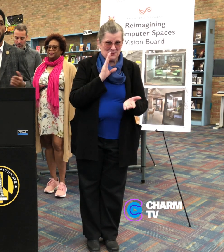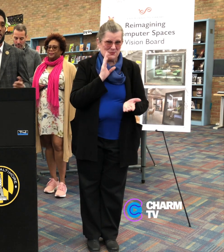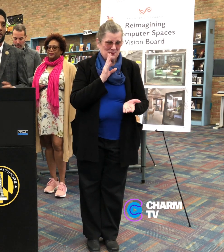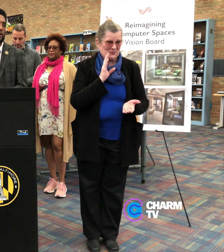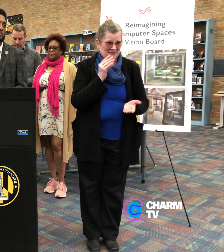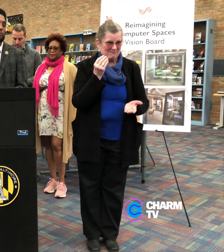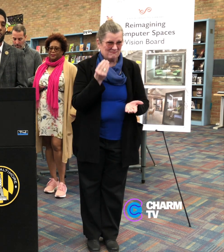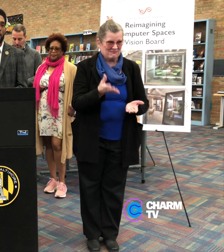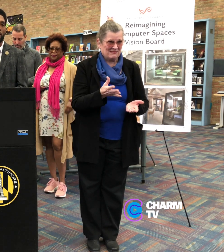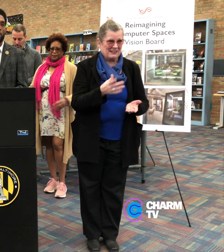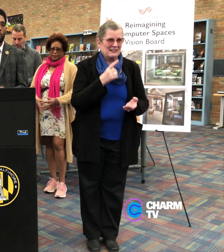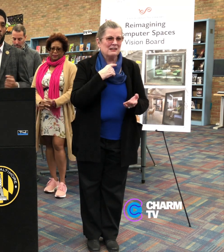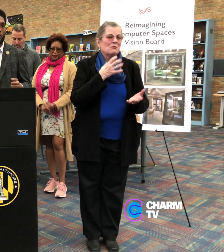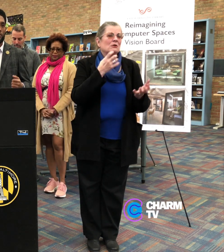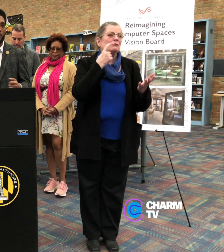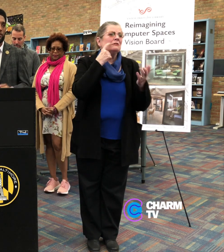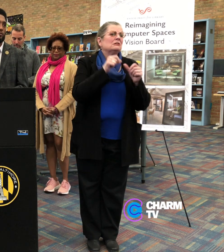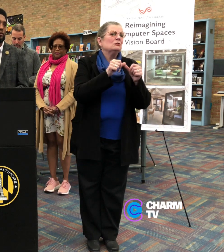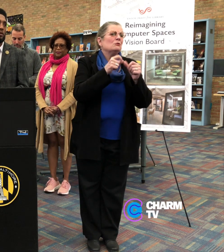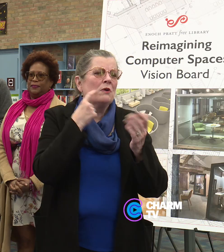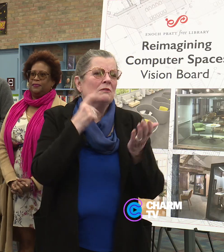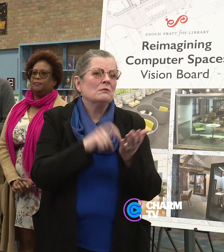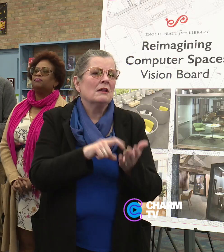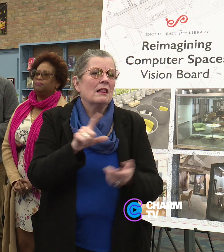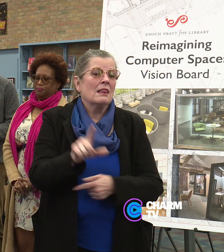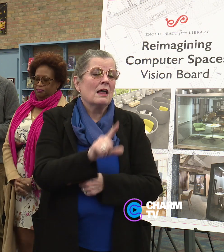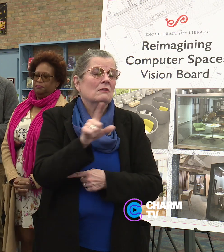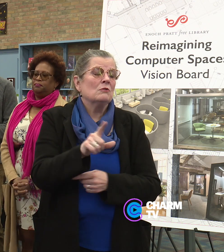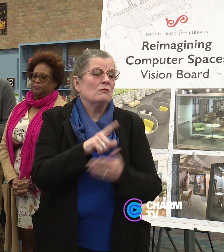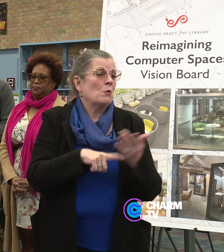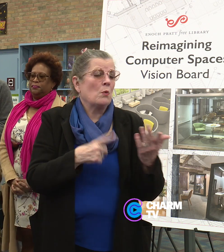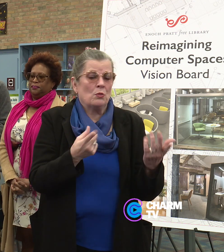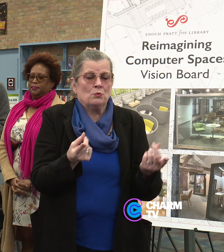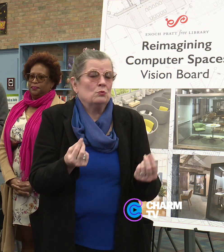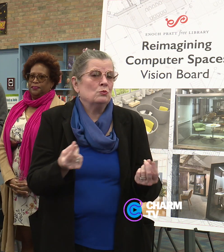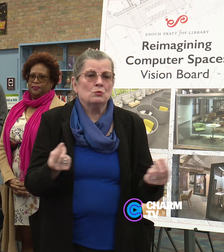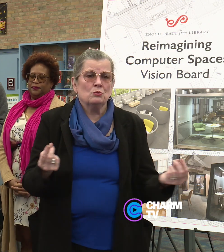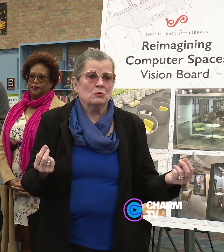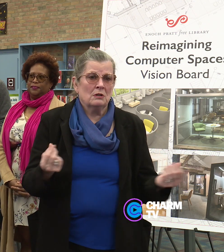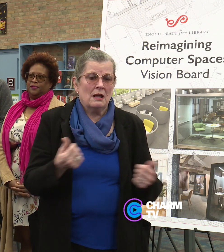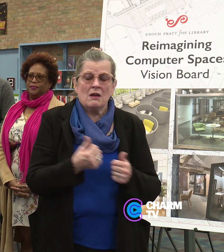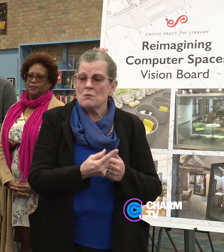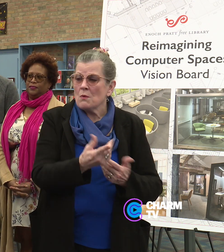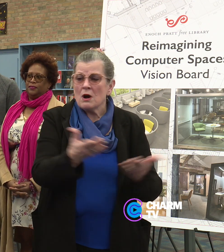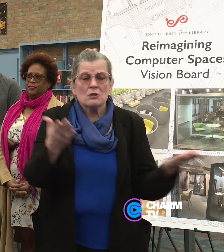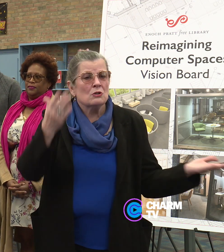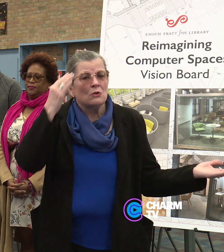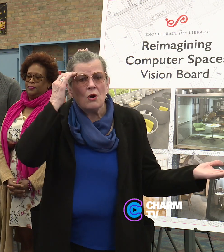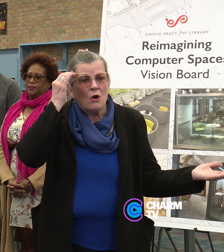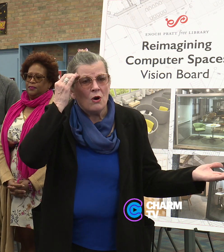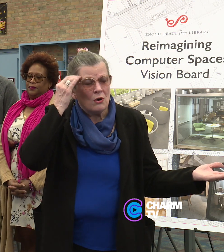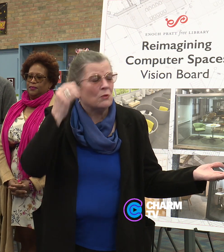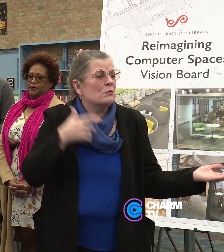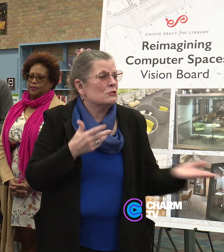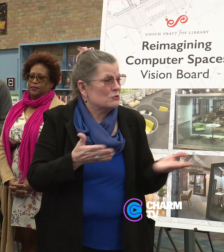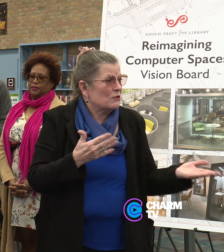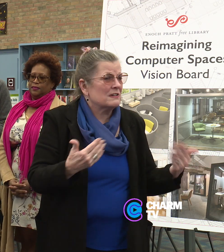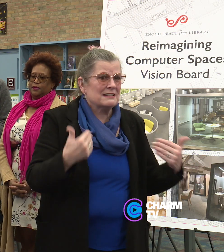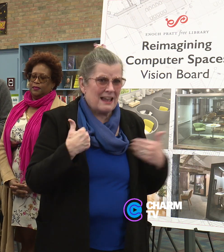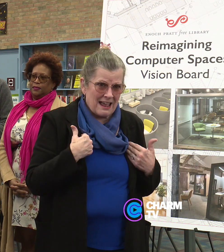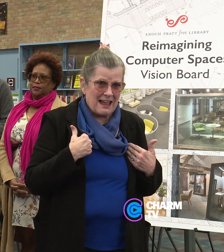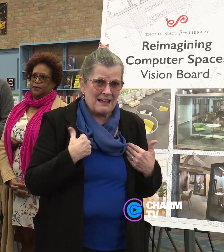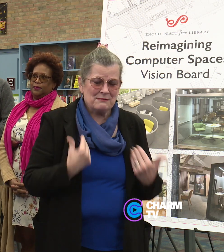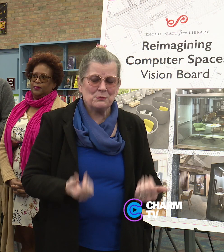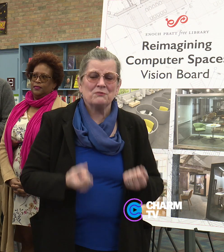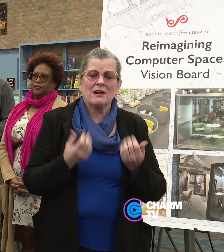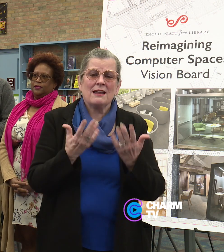to recognize the Pratt for what they do. Tell everybody you know about the services that we have at the Pratt. Again, that